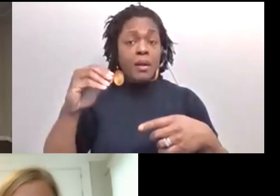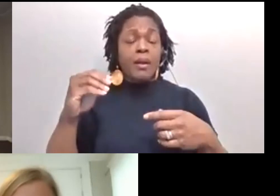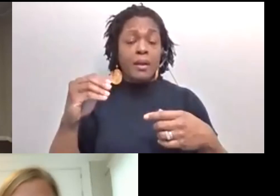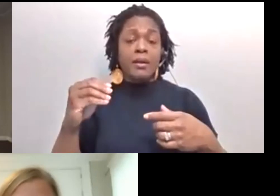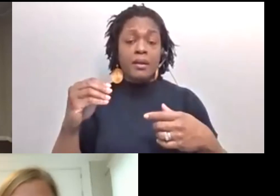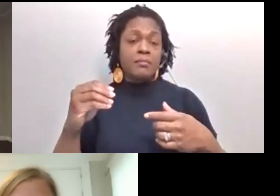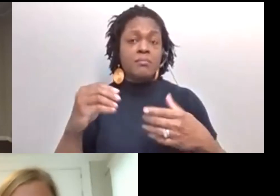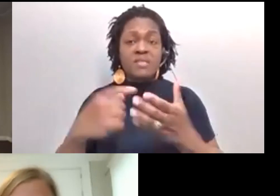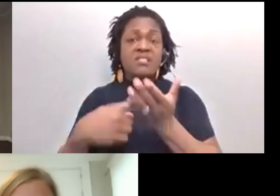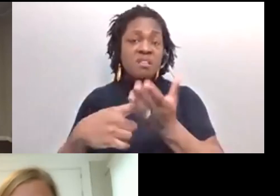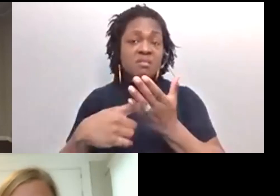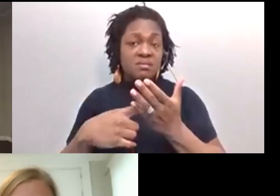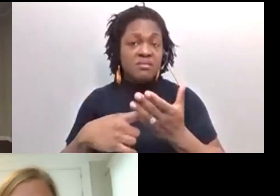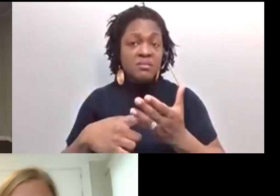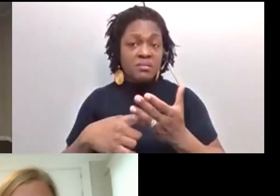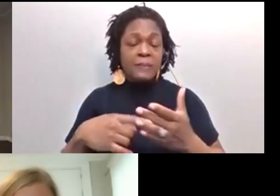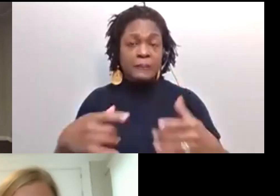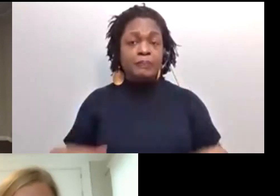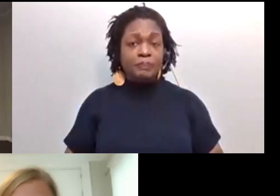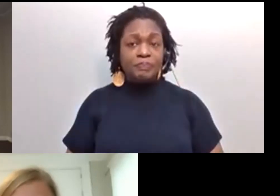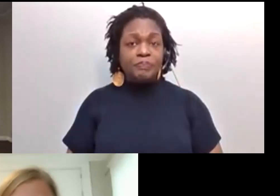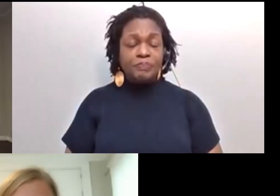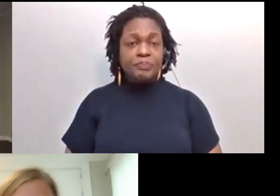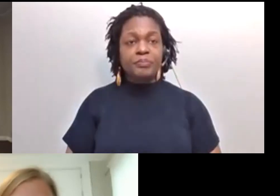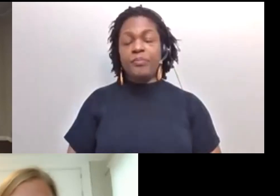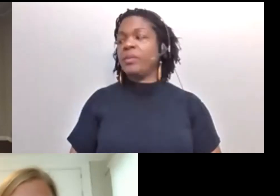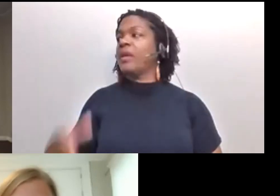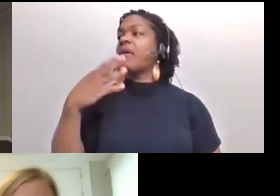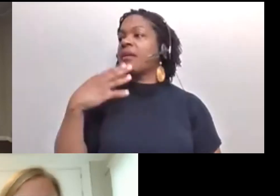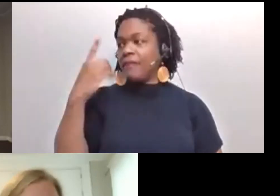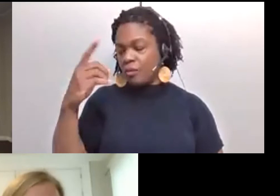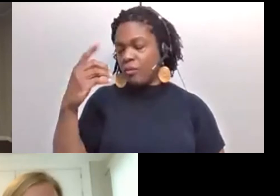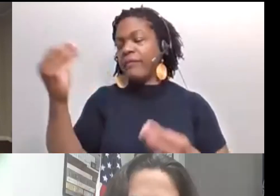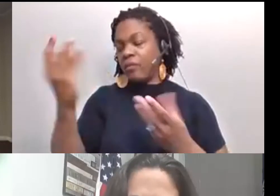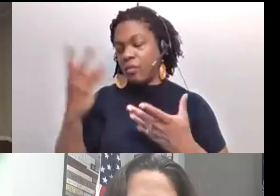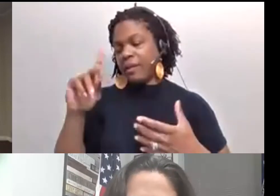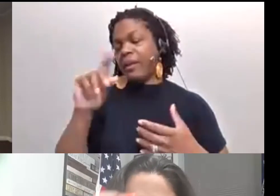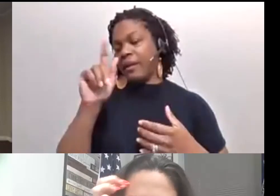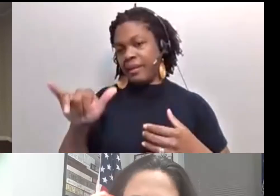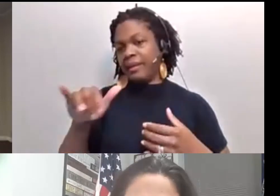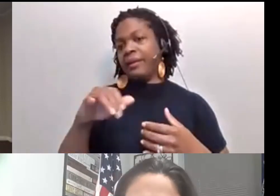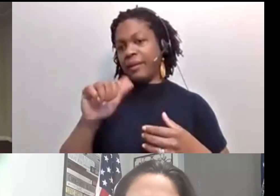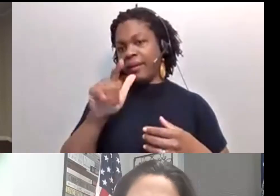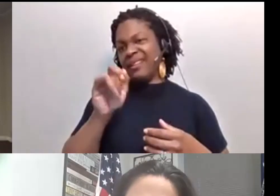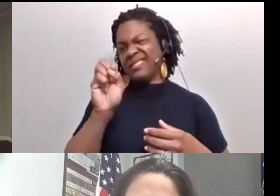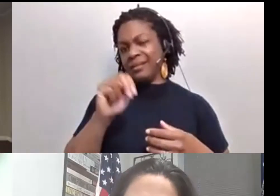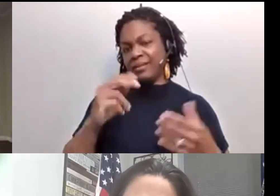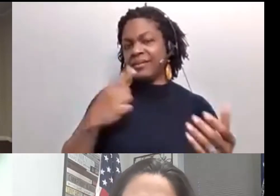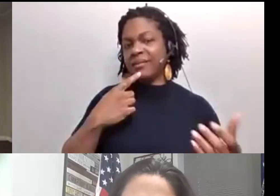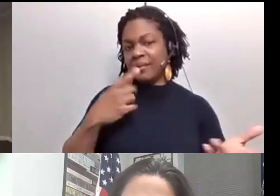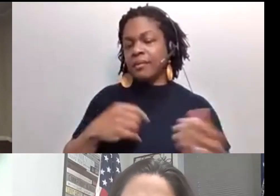things. And thanks for saying that, Kelly. We know you were working on this, and we don't